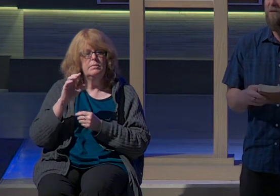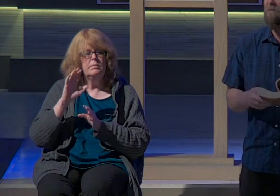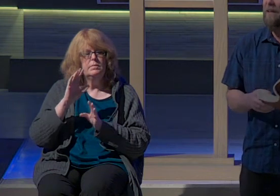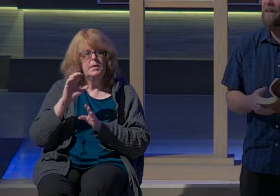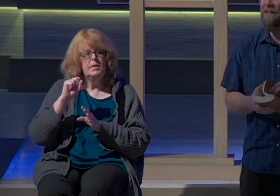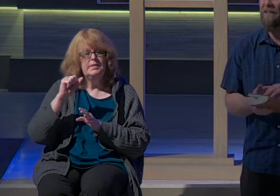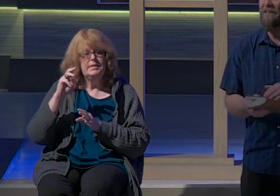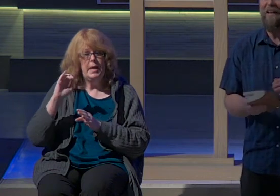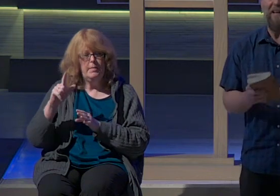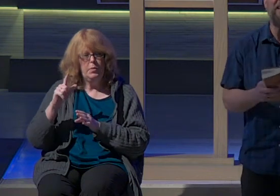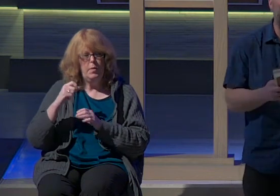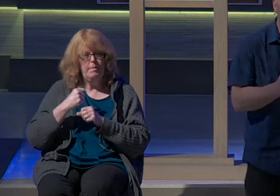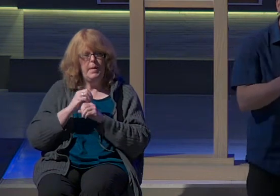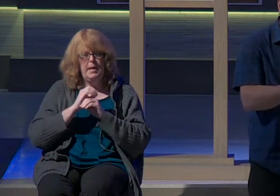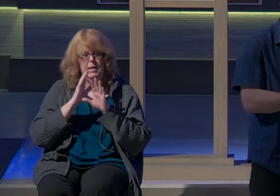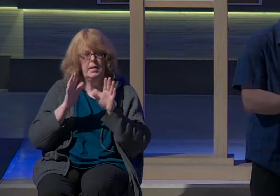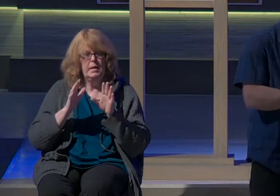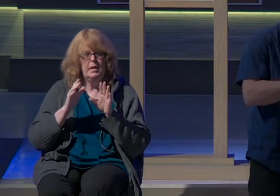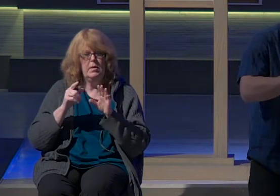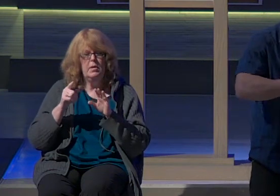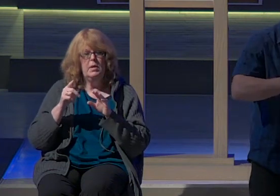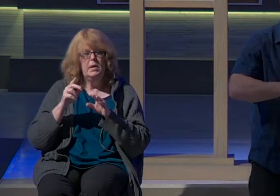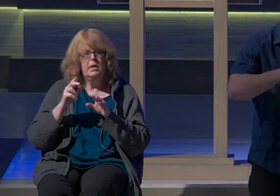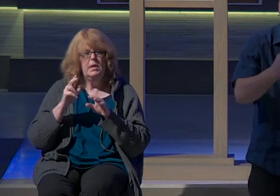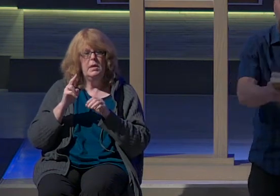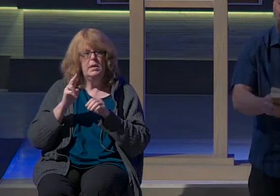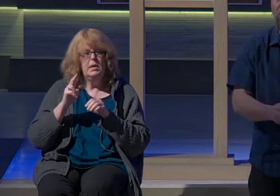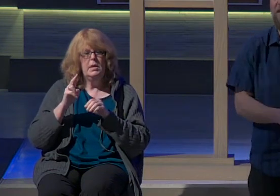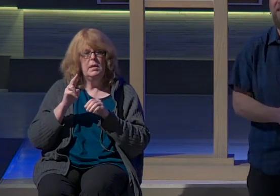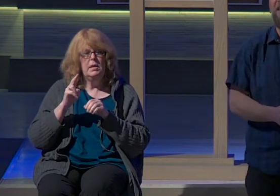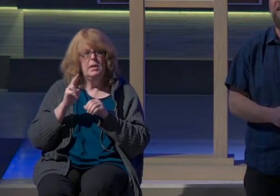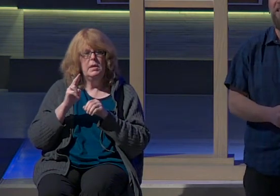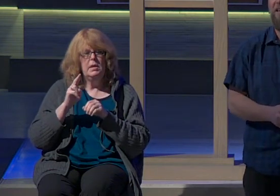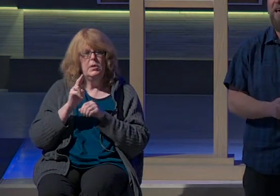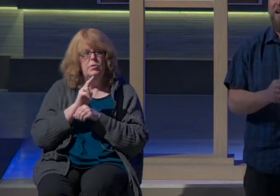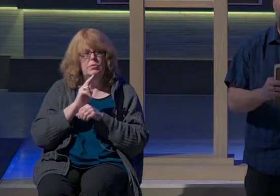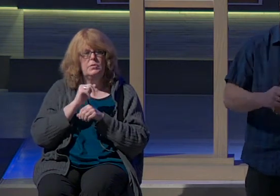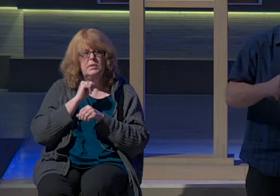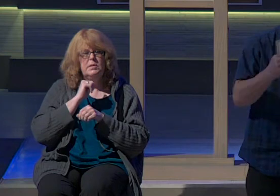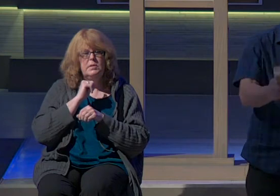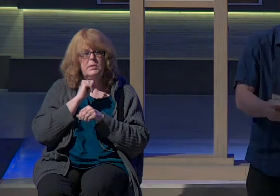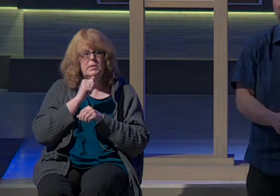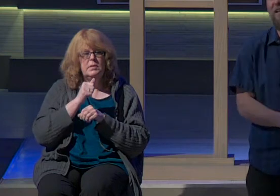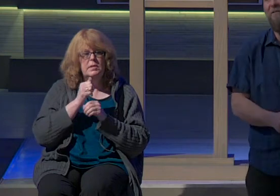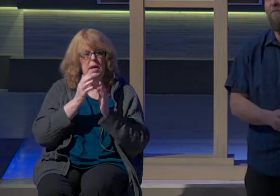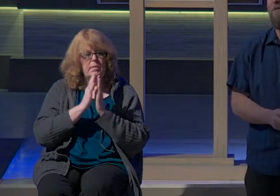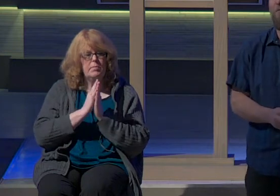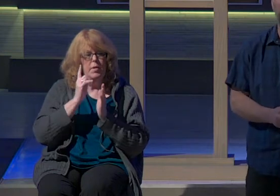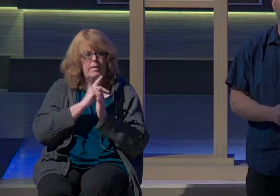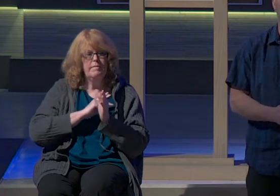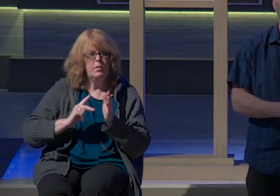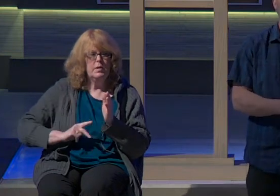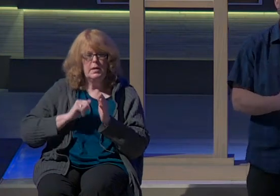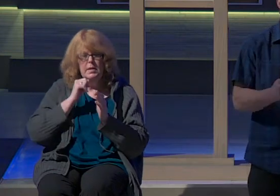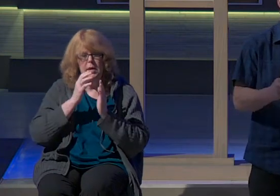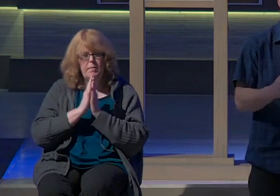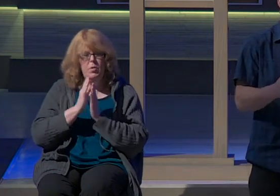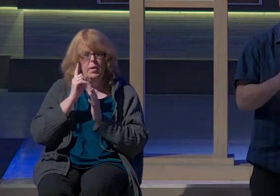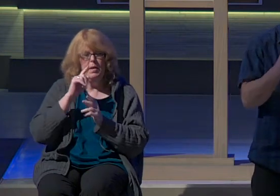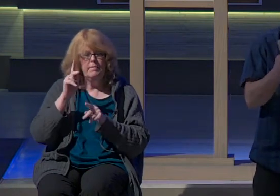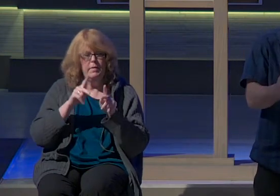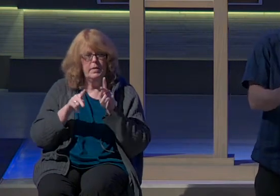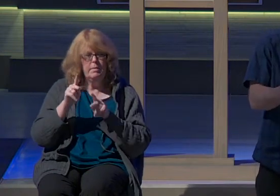Samuel made it clear that he views not praying for the king, not interceding for the people,